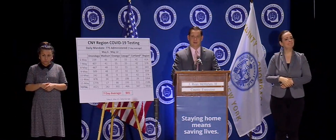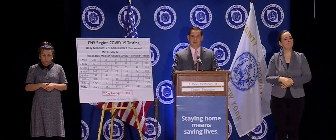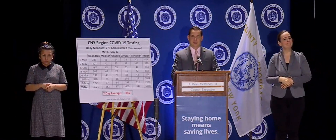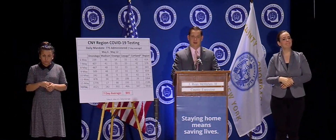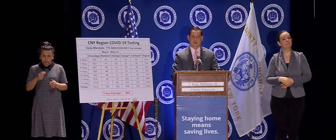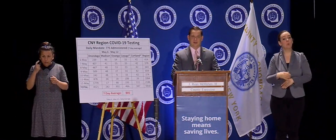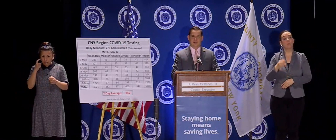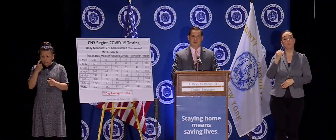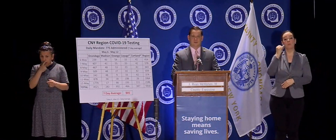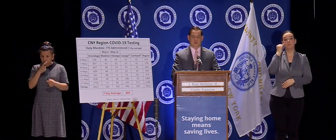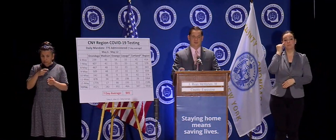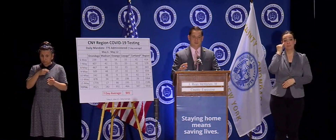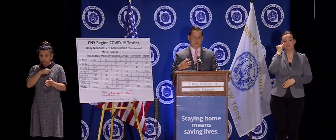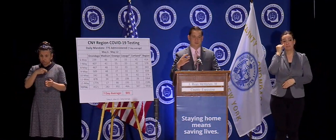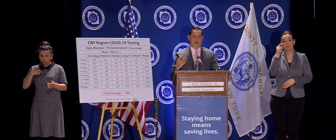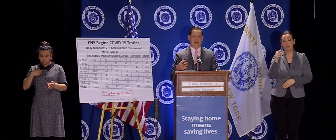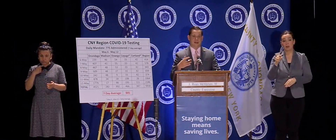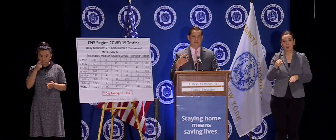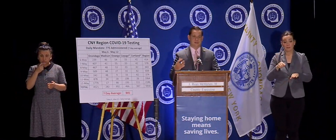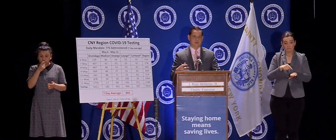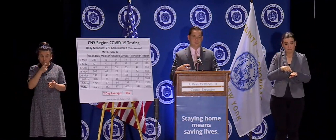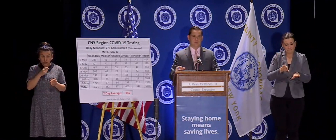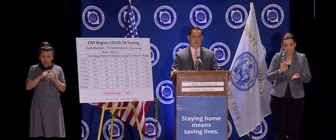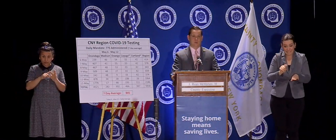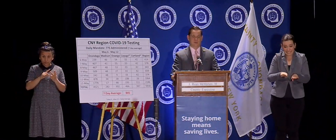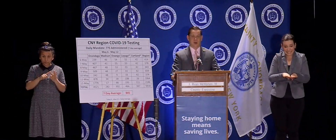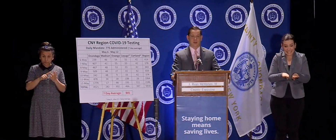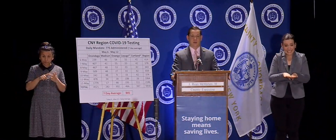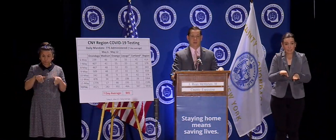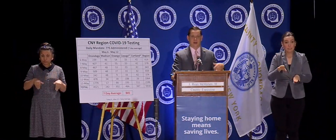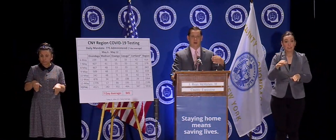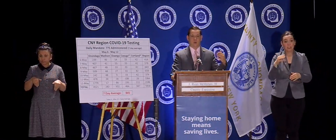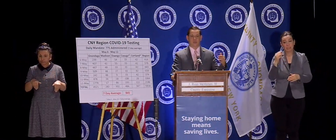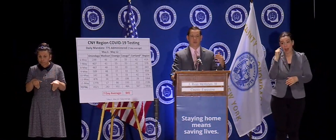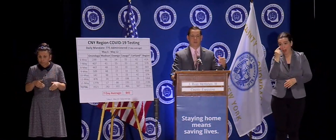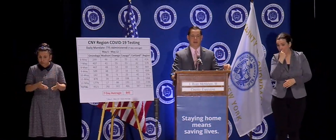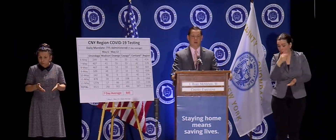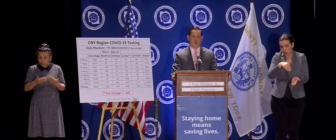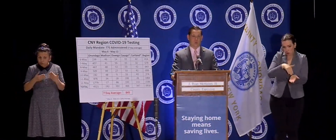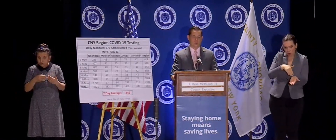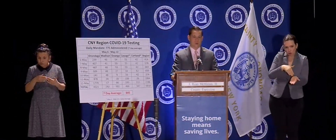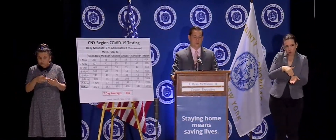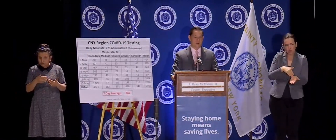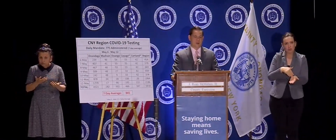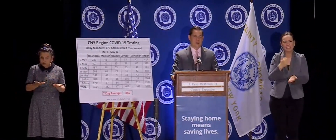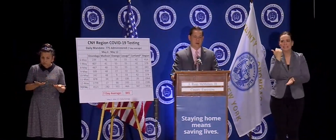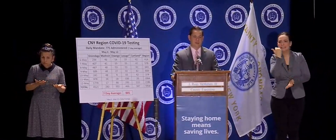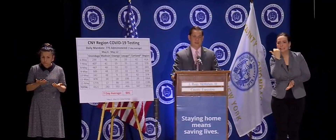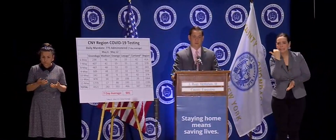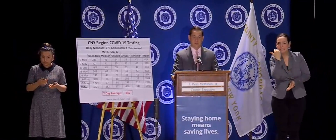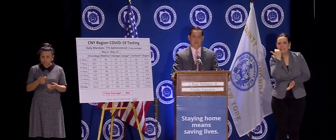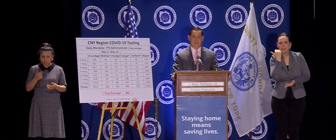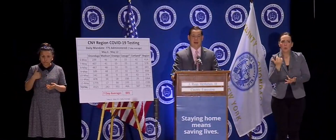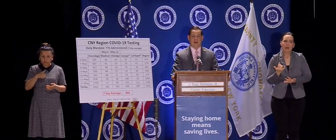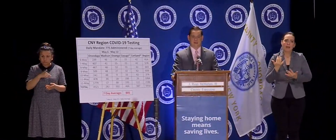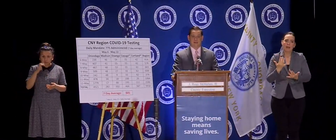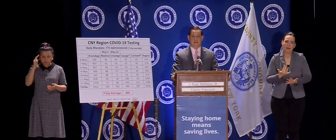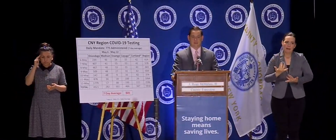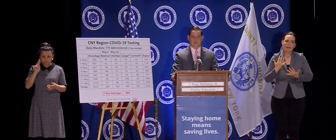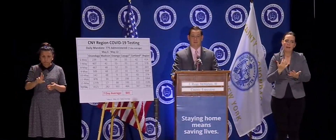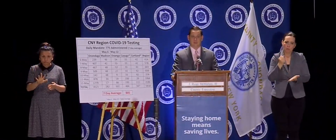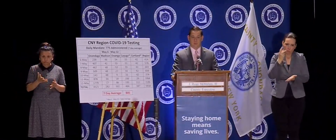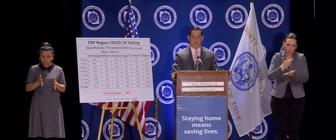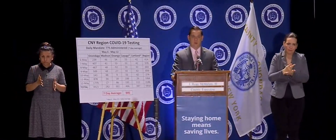waiting for this guidance. We've been talking about that in our regional command group, saying we need this